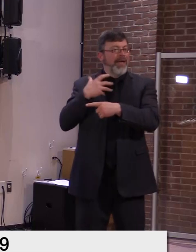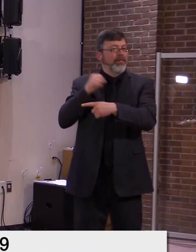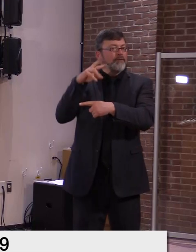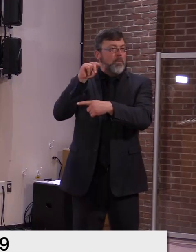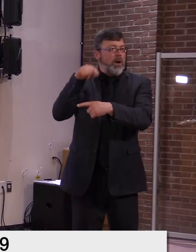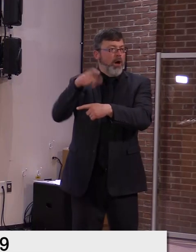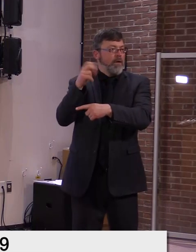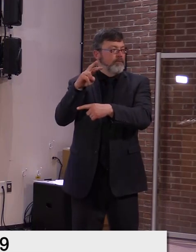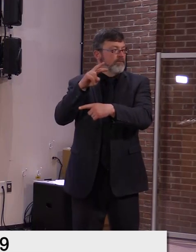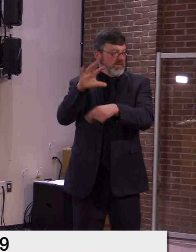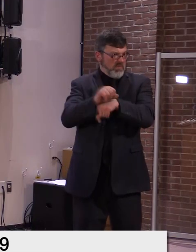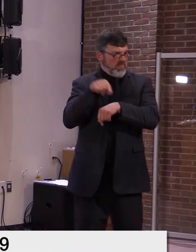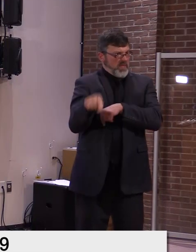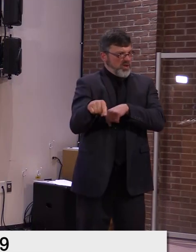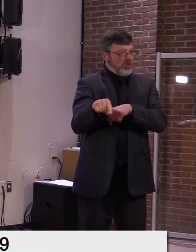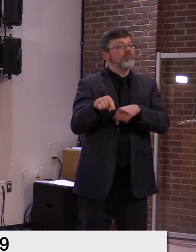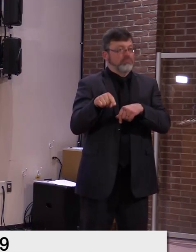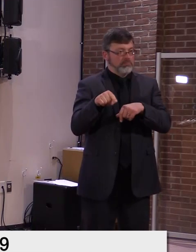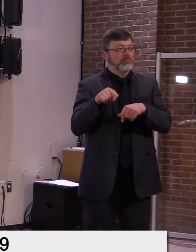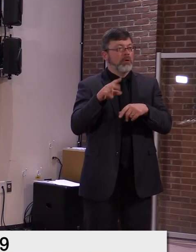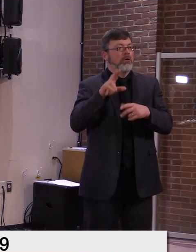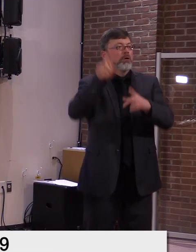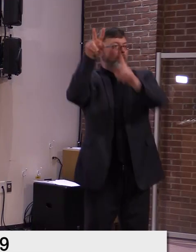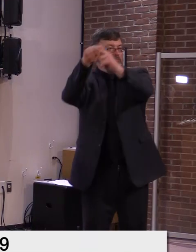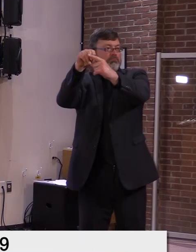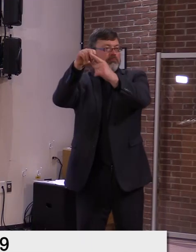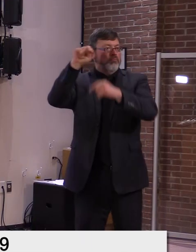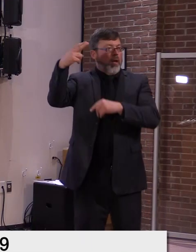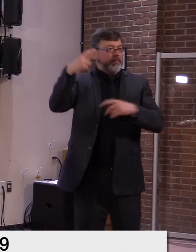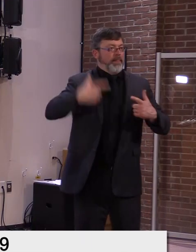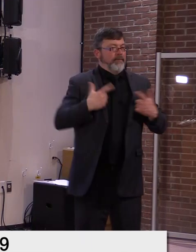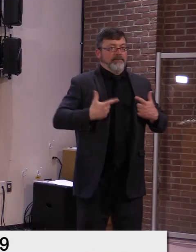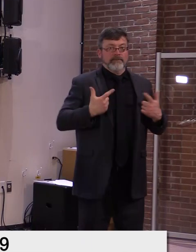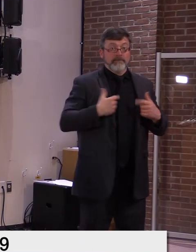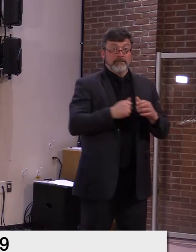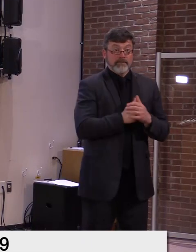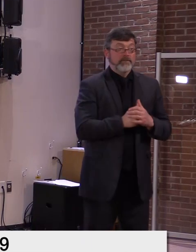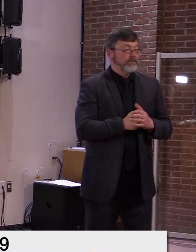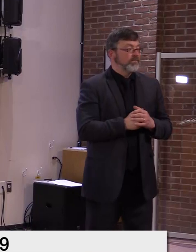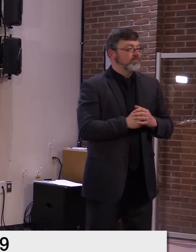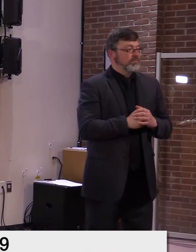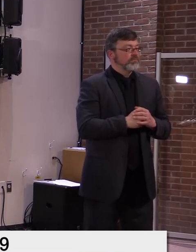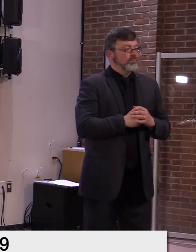healthvermont.gov/myvaccine. If you are unable to sign up online, you can call